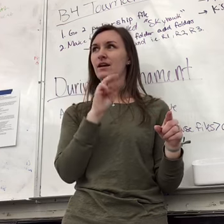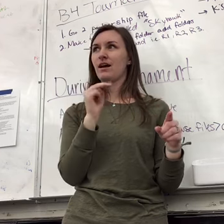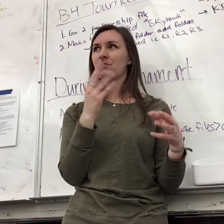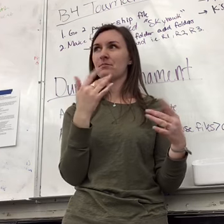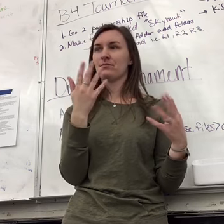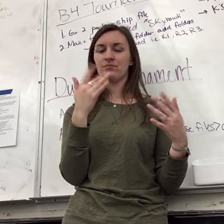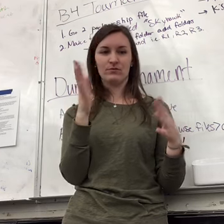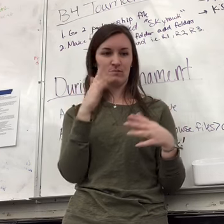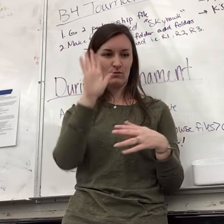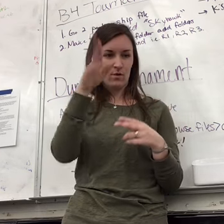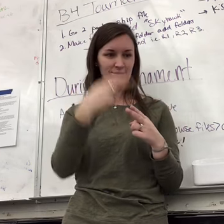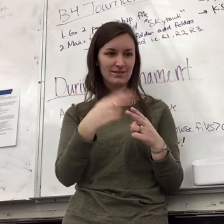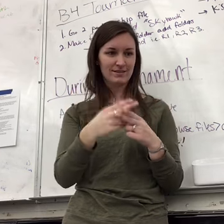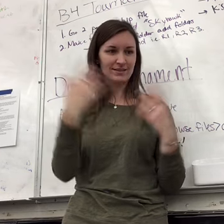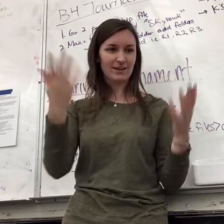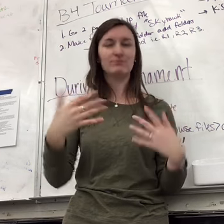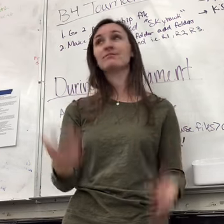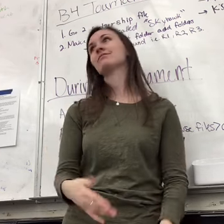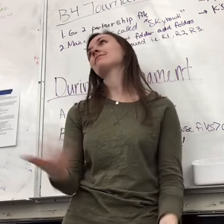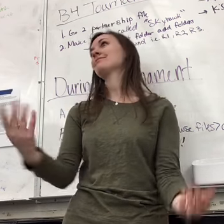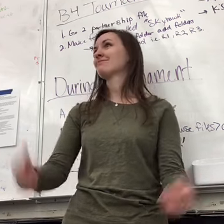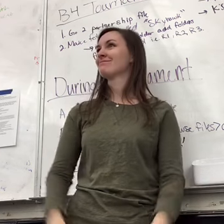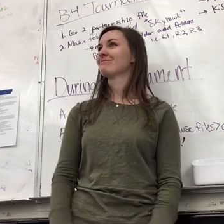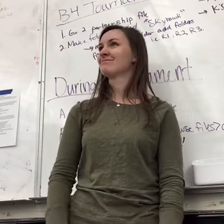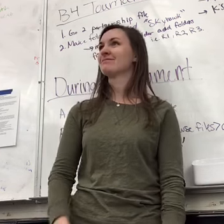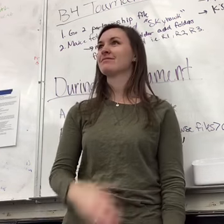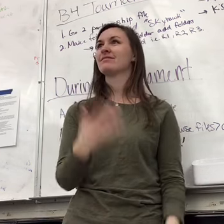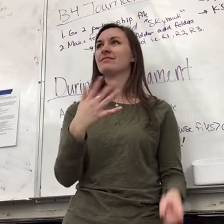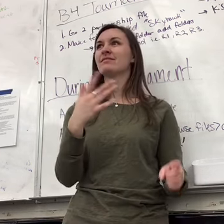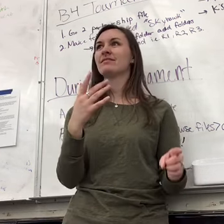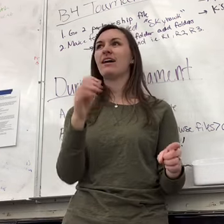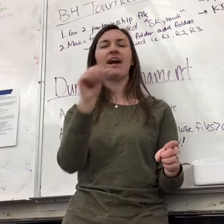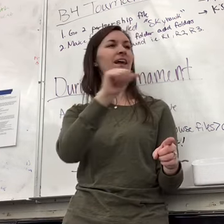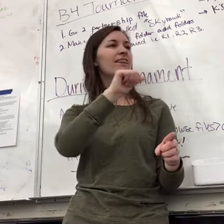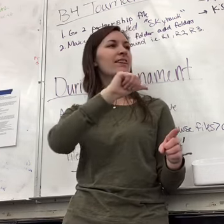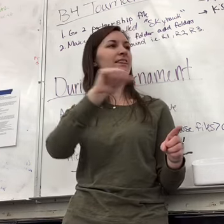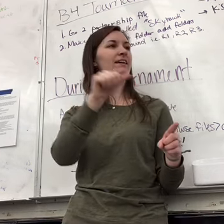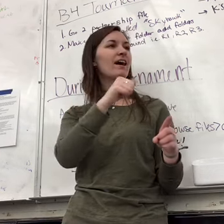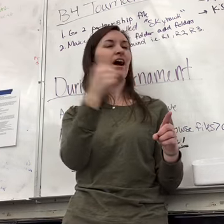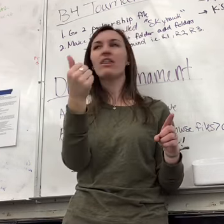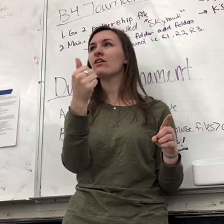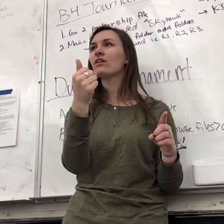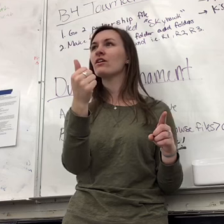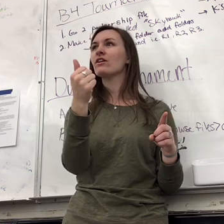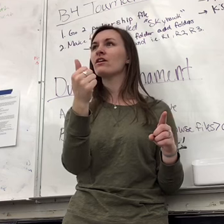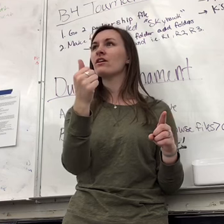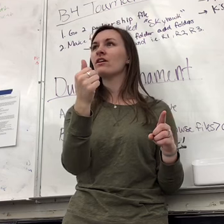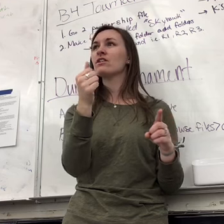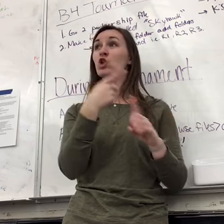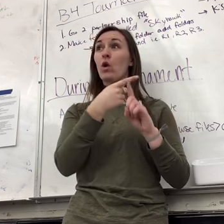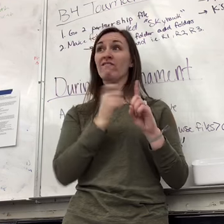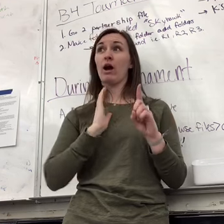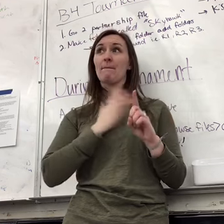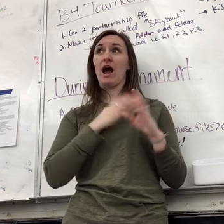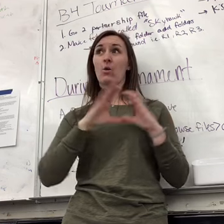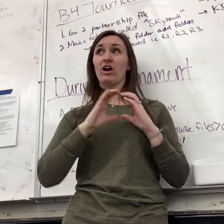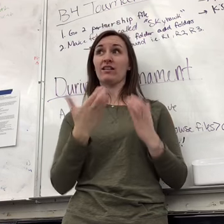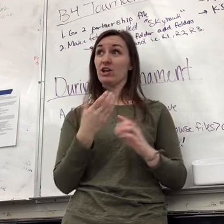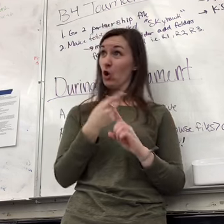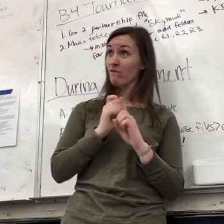What's his name? Oh, perfect. The other Joseph in our class. Oh, so he's from our class? Yeah. Oh, is